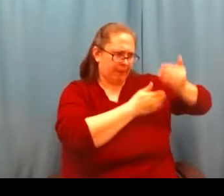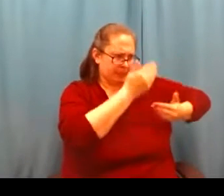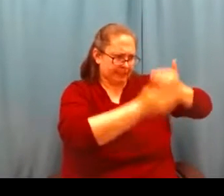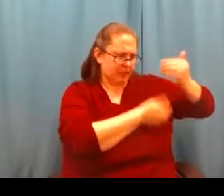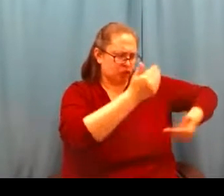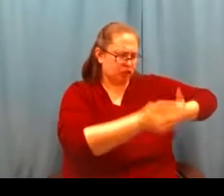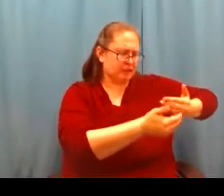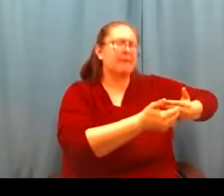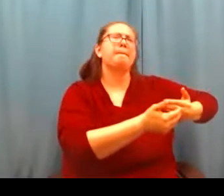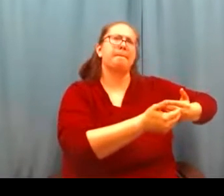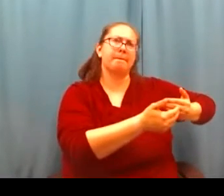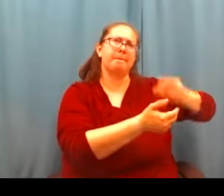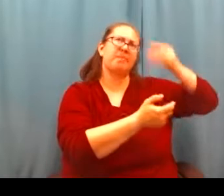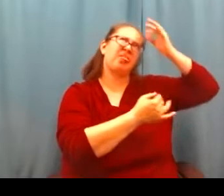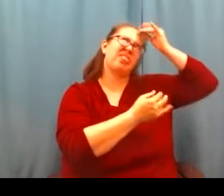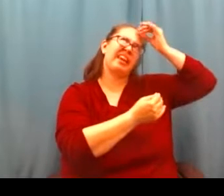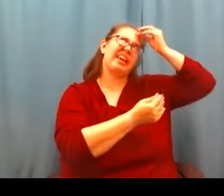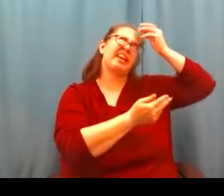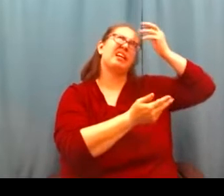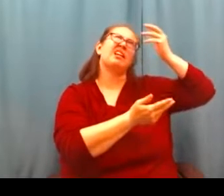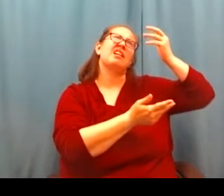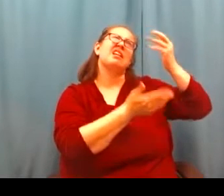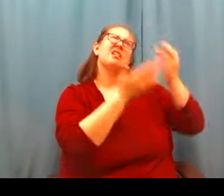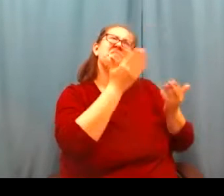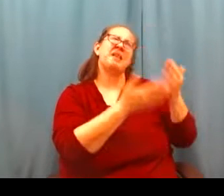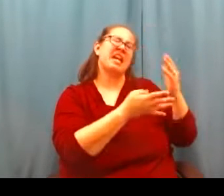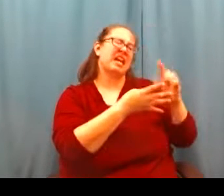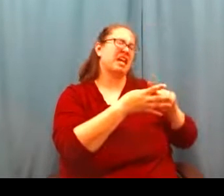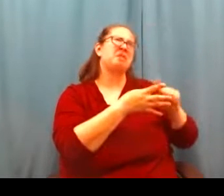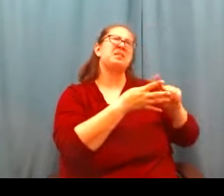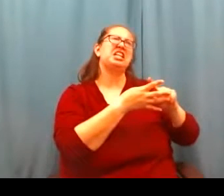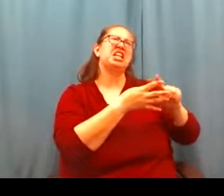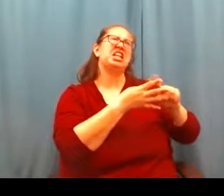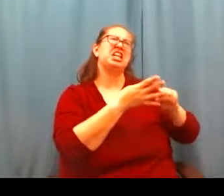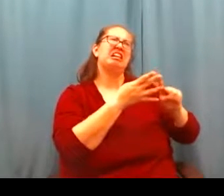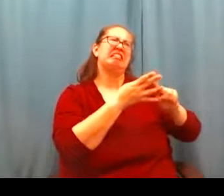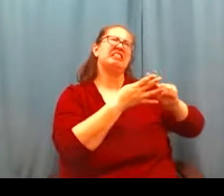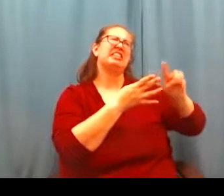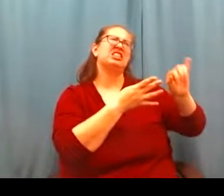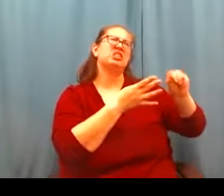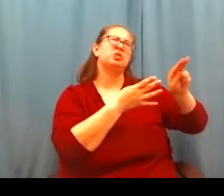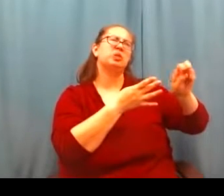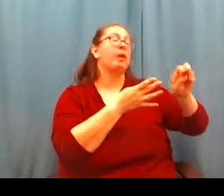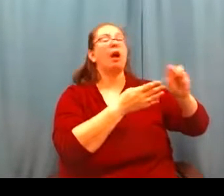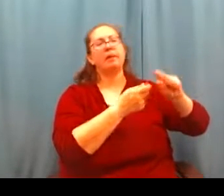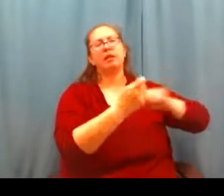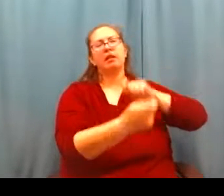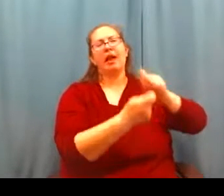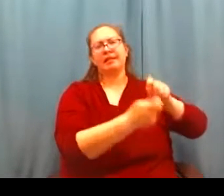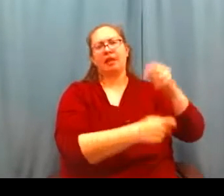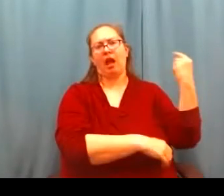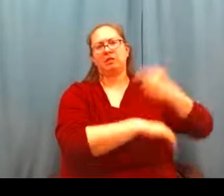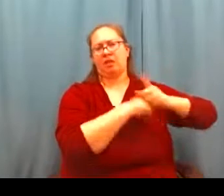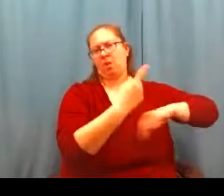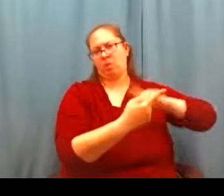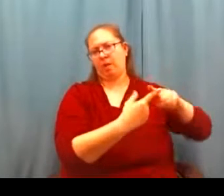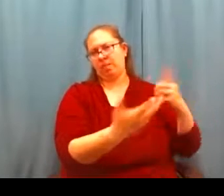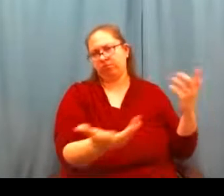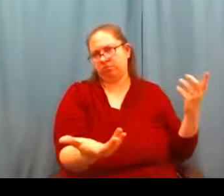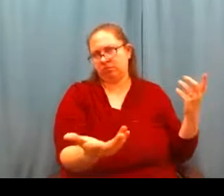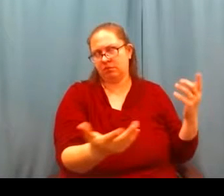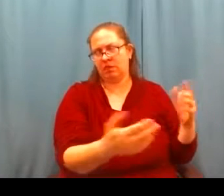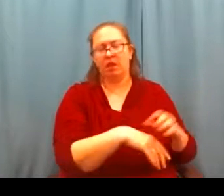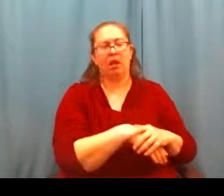they're going to open in early June. He didn't give me an exact date. And, they're looking at how they can